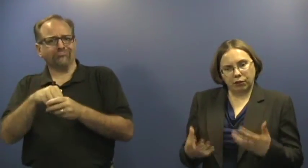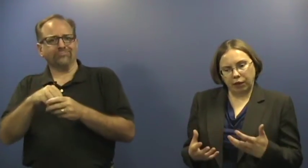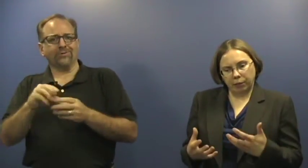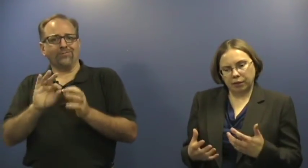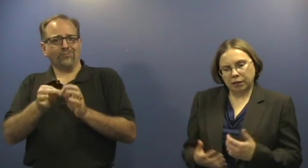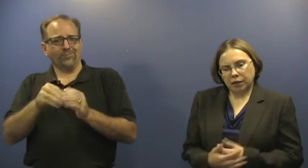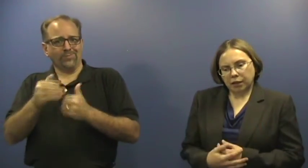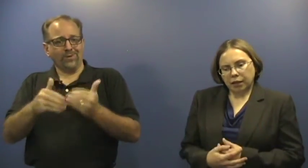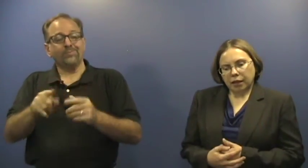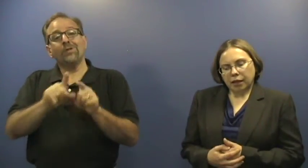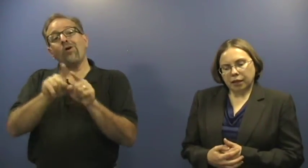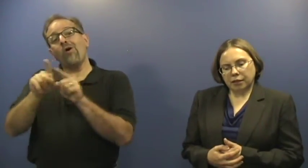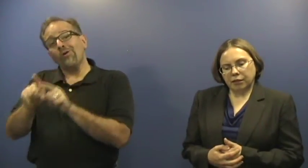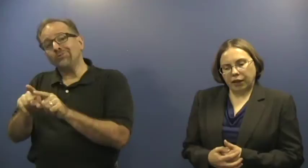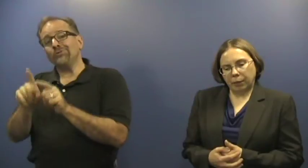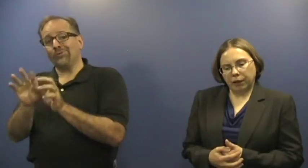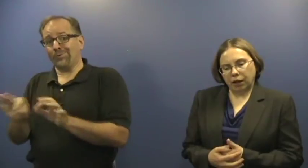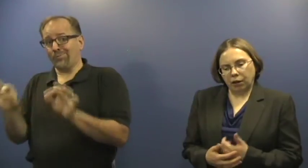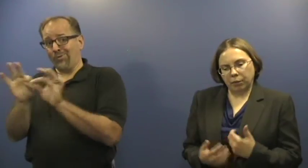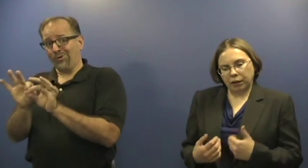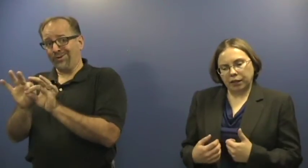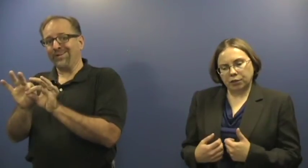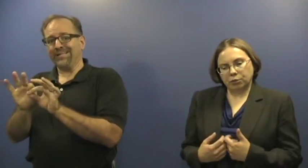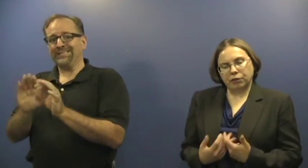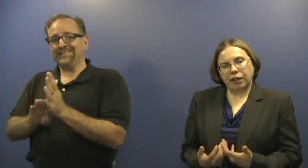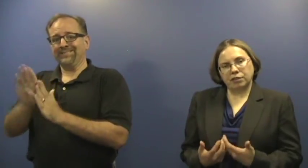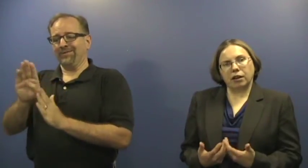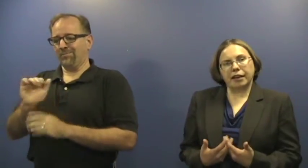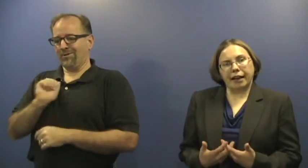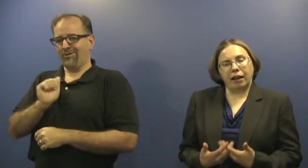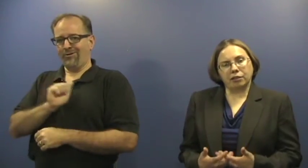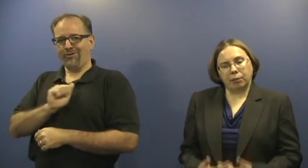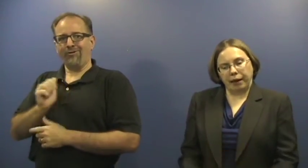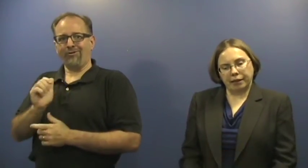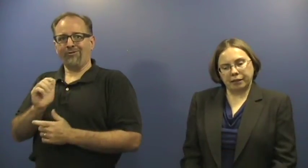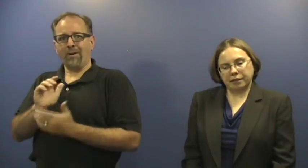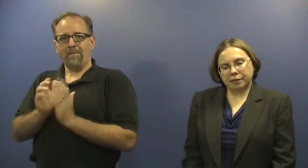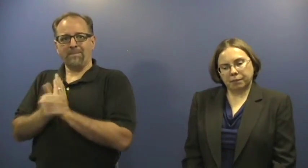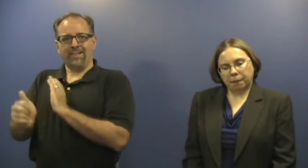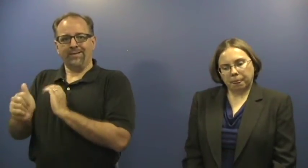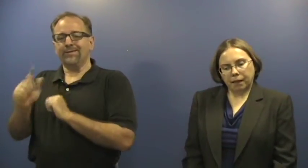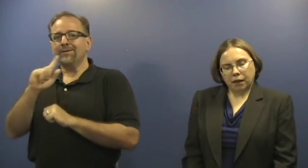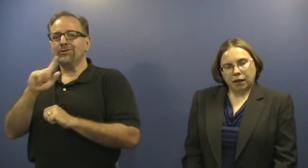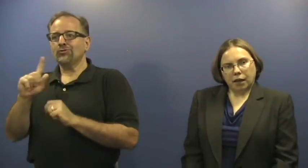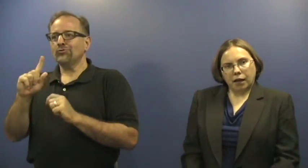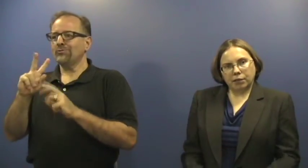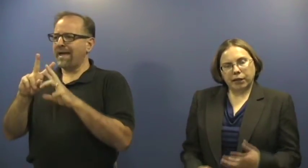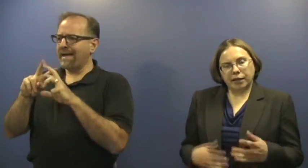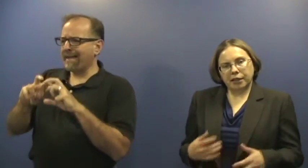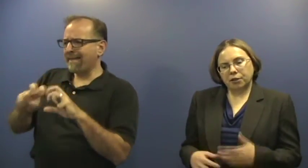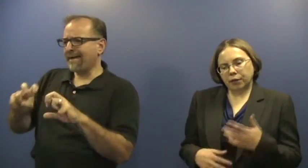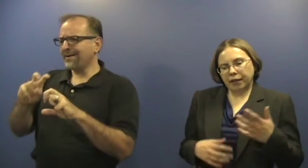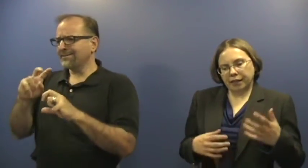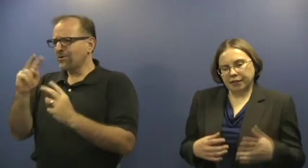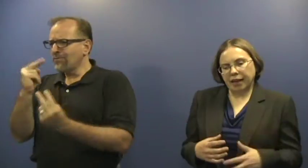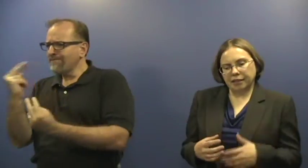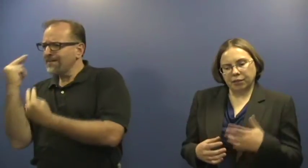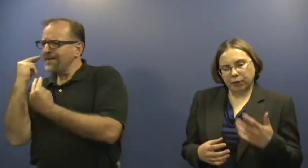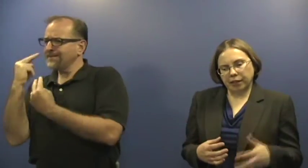development is developing our ability to reflect on and analyze our practice. As we continually assess and reassess